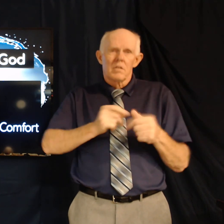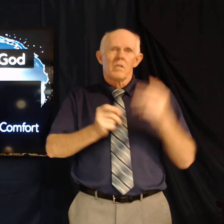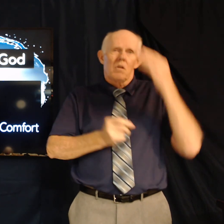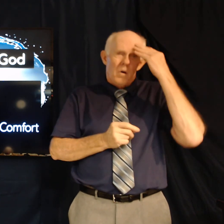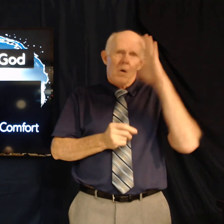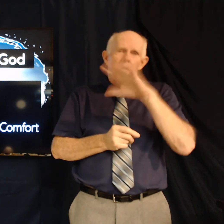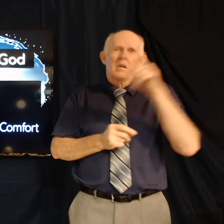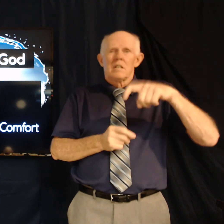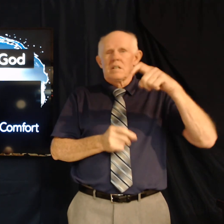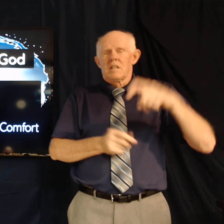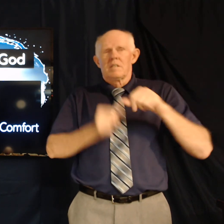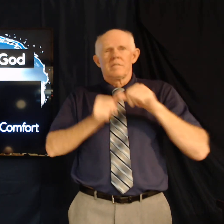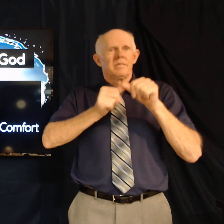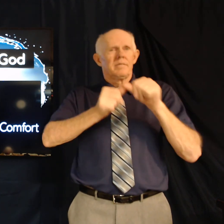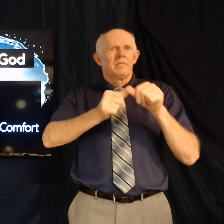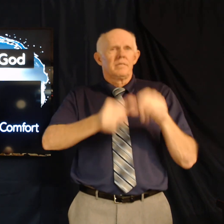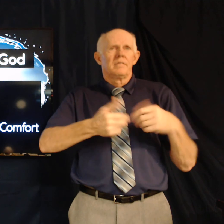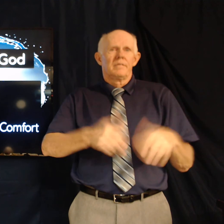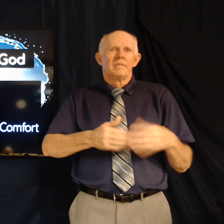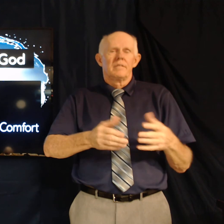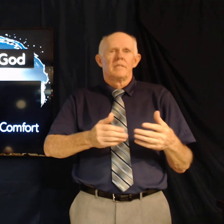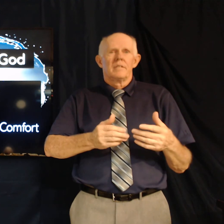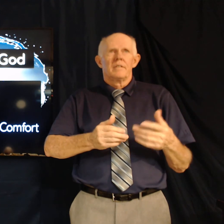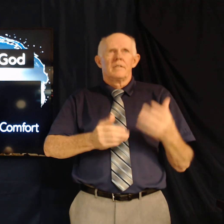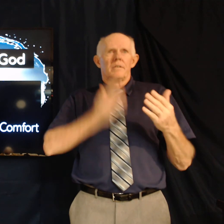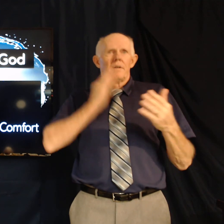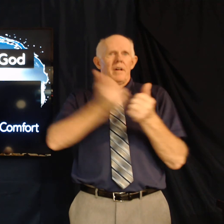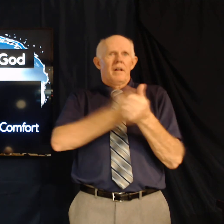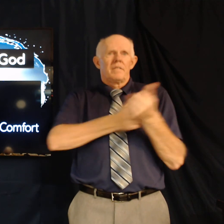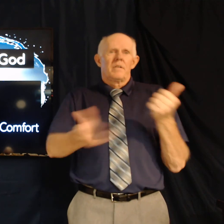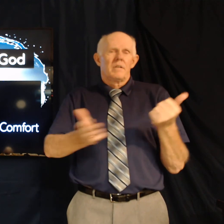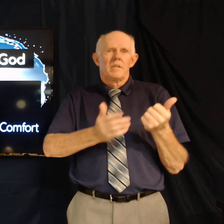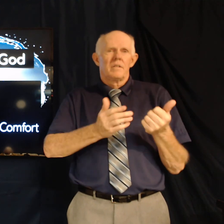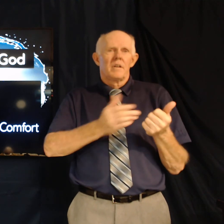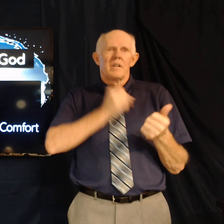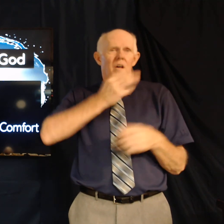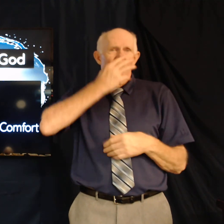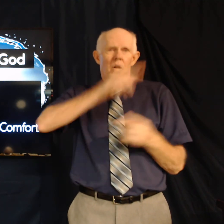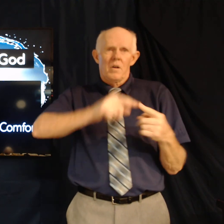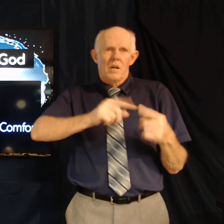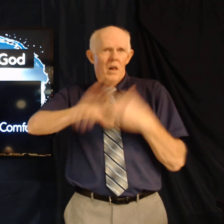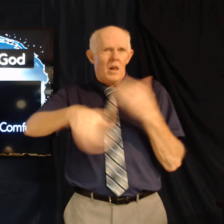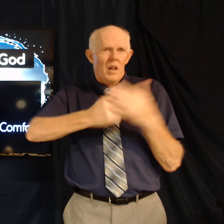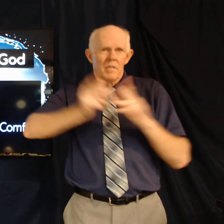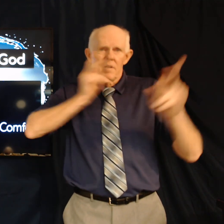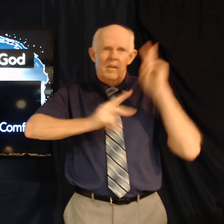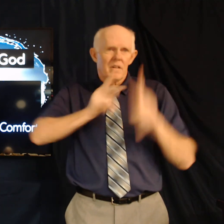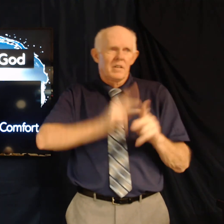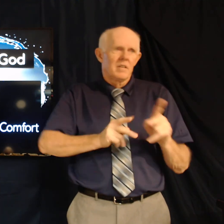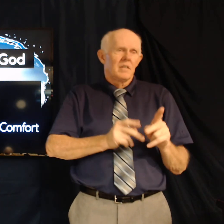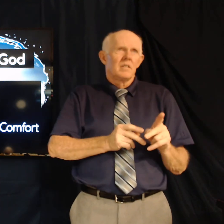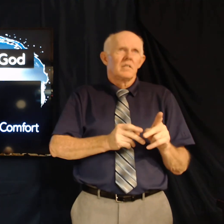He gives us comfort for the things we need. He gives us everything to all